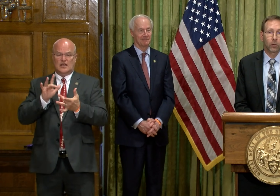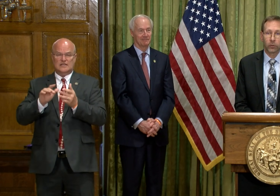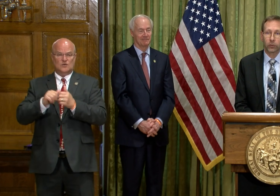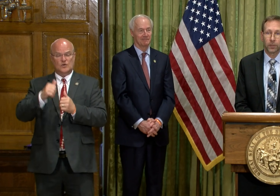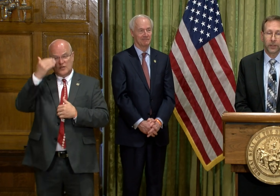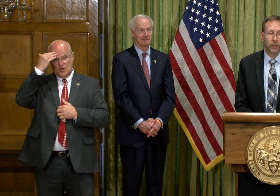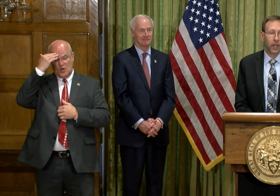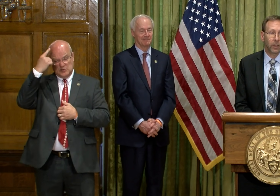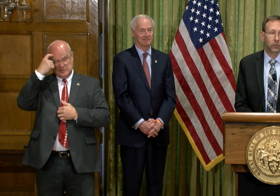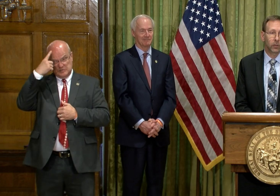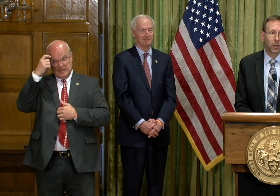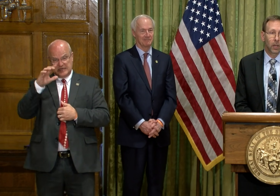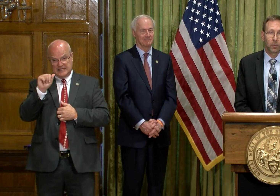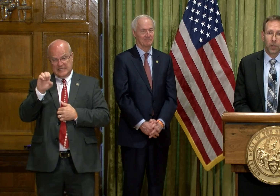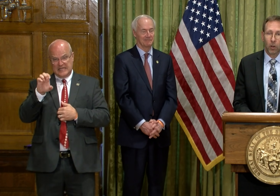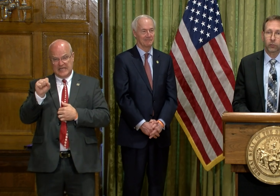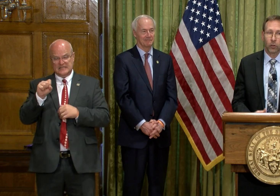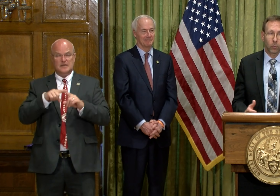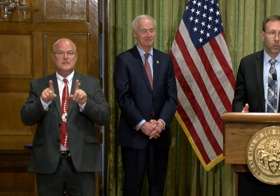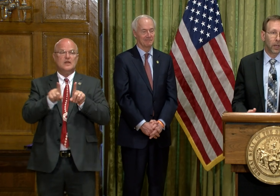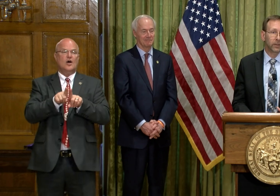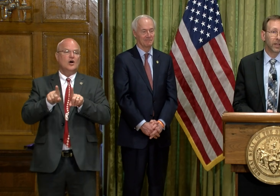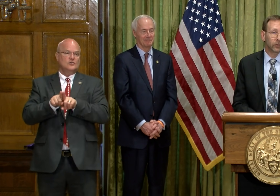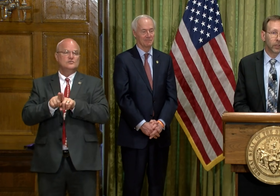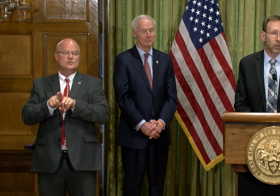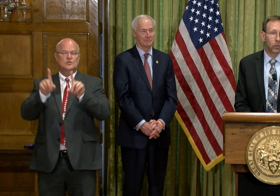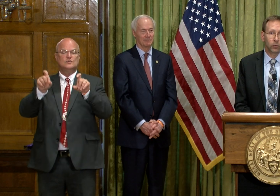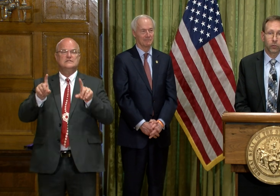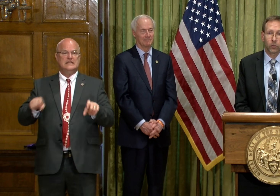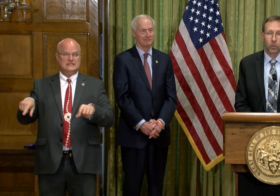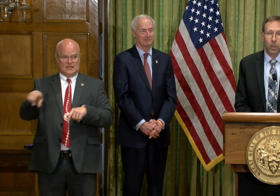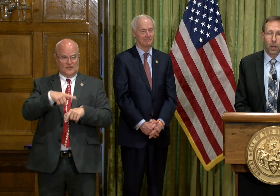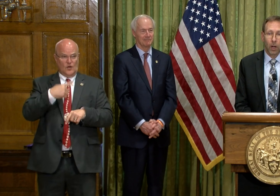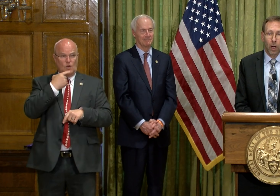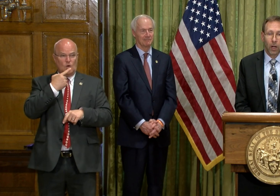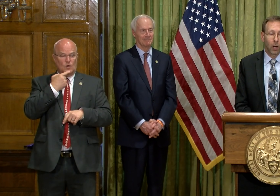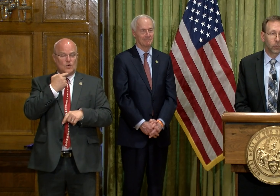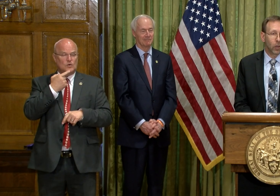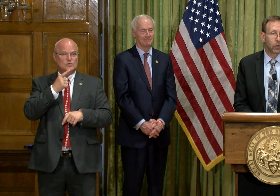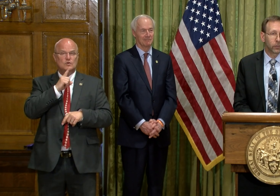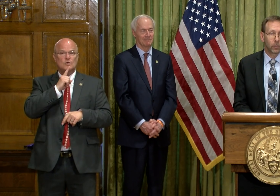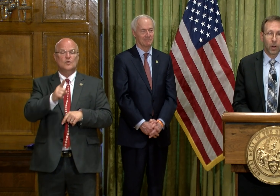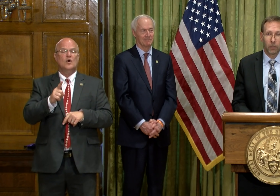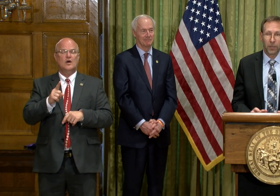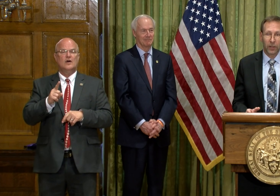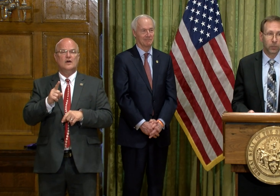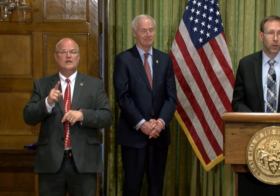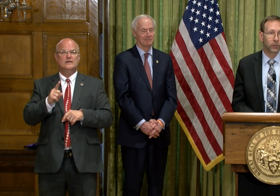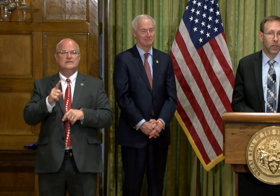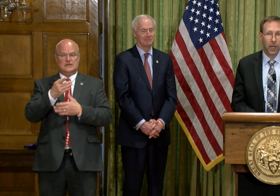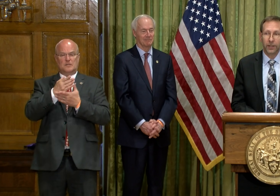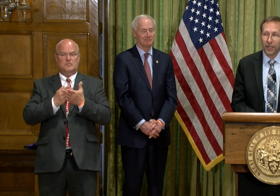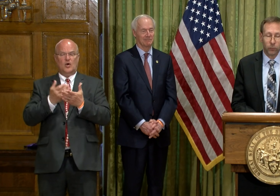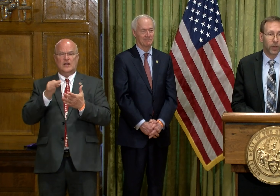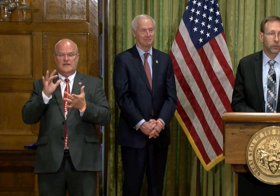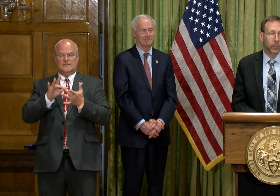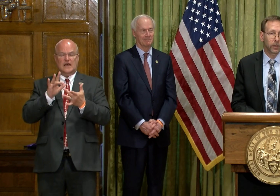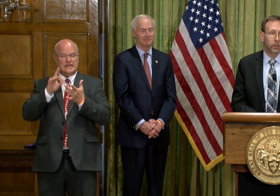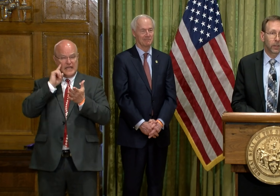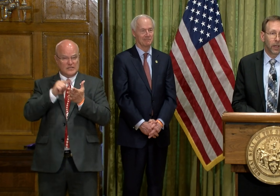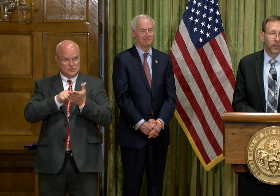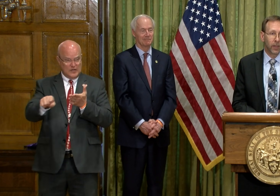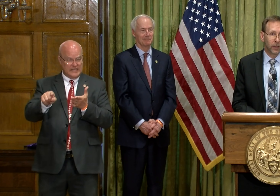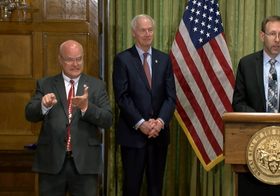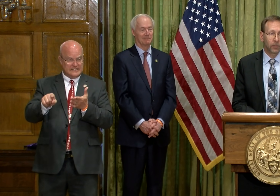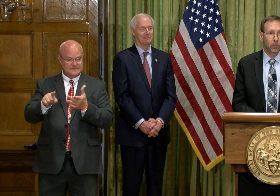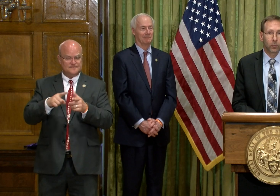contact with a known or suspected case, but also testing those who are as part of contact